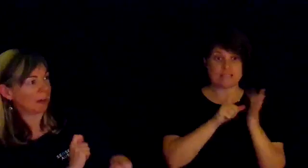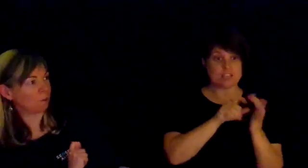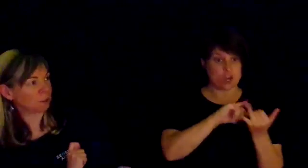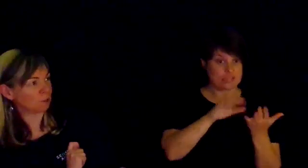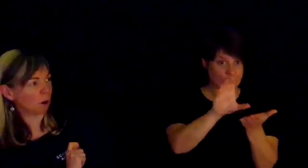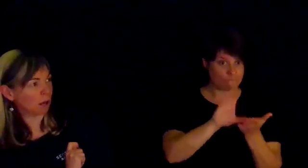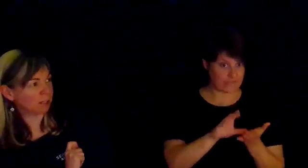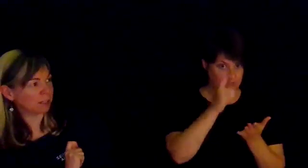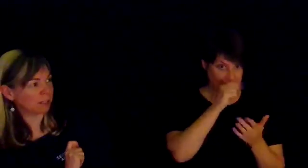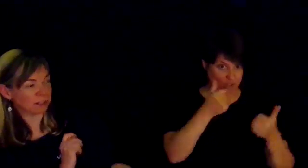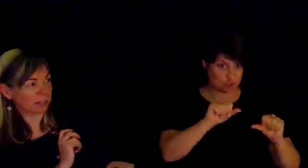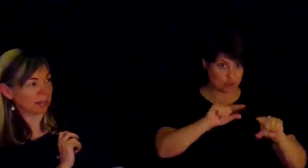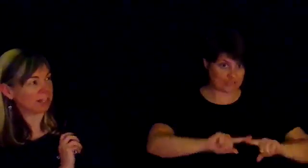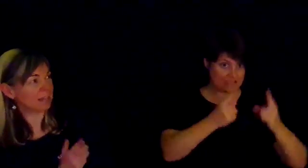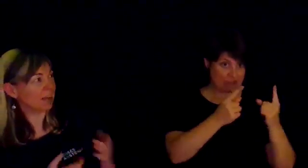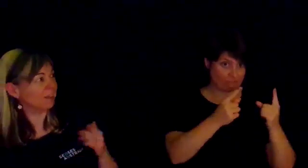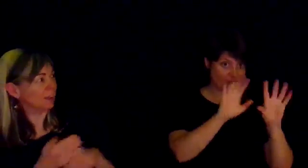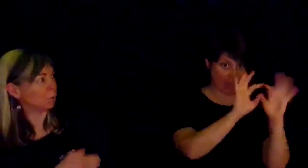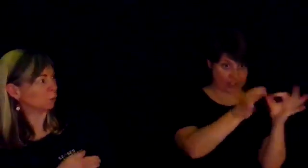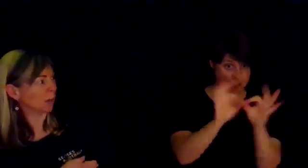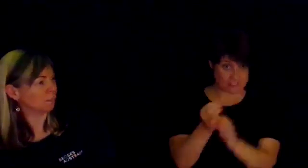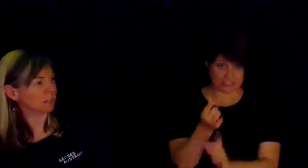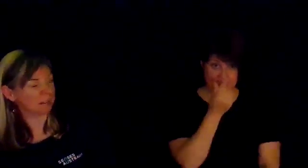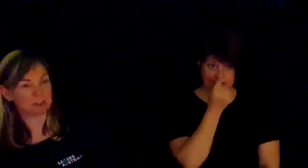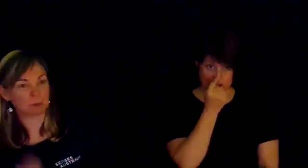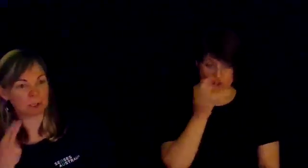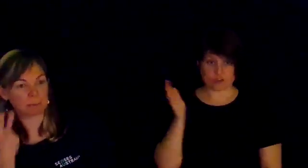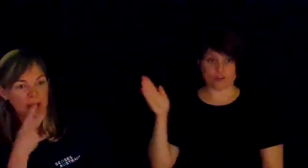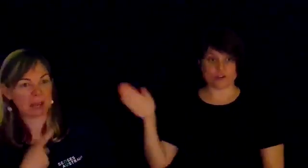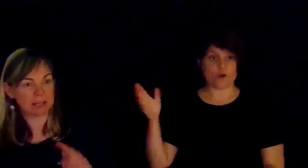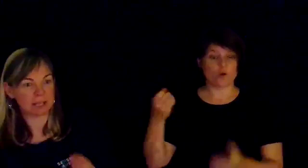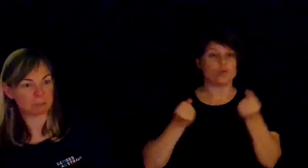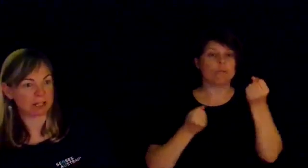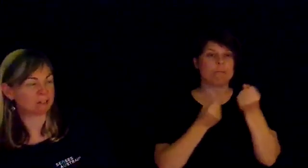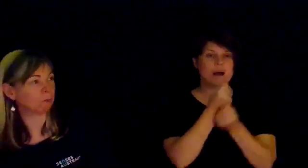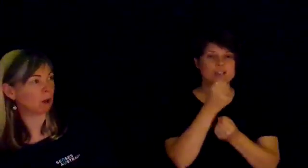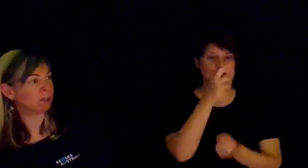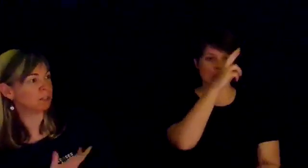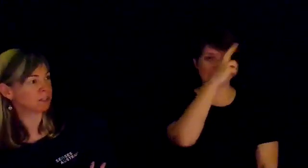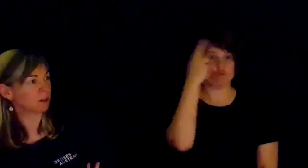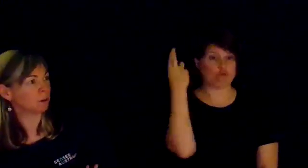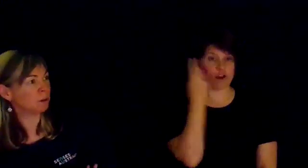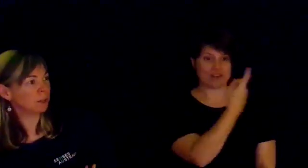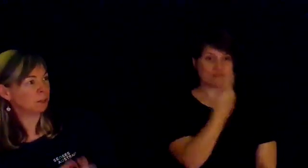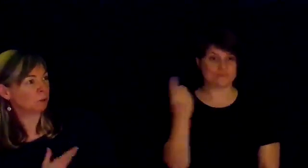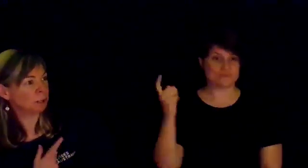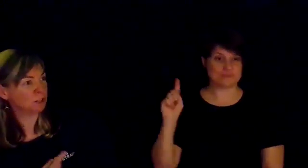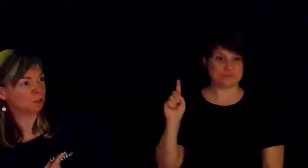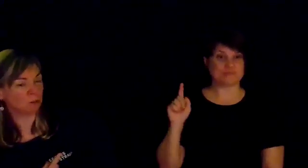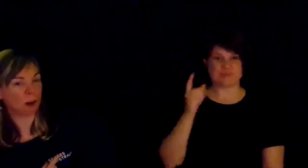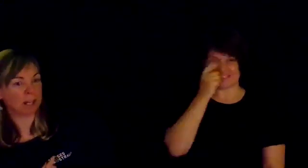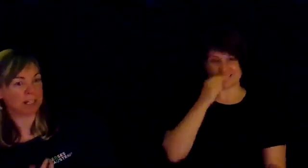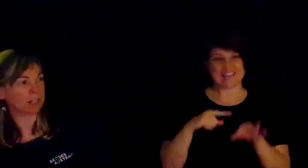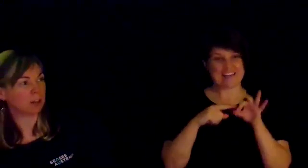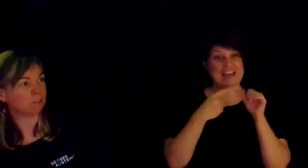I'll hand that over to Ryan to answer, and then we'll have David talking about how he explained deafblindness. So the